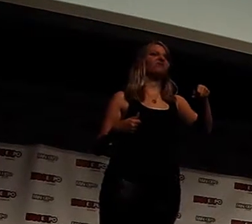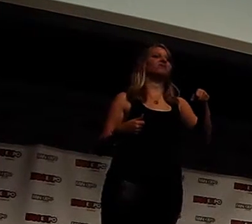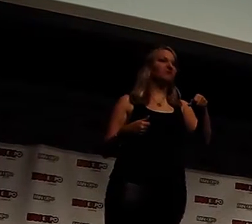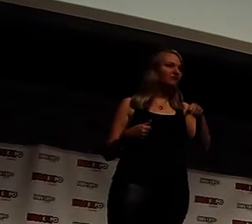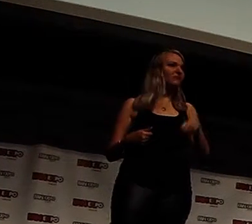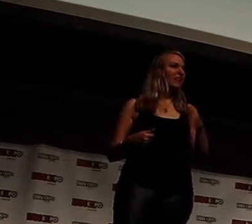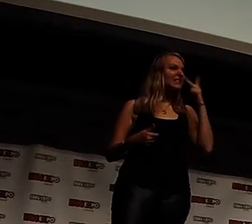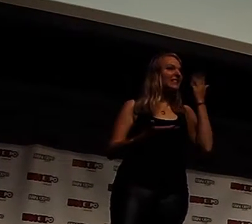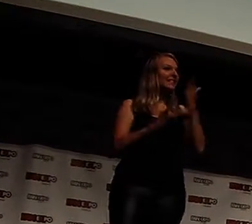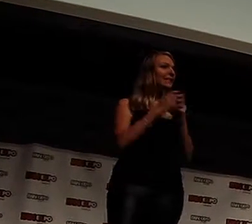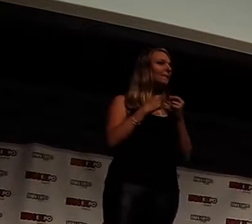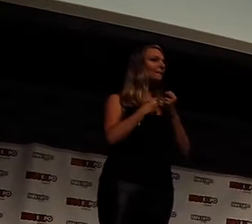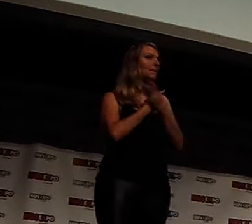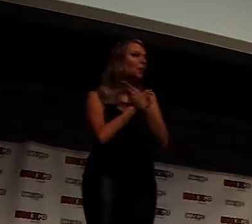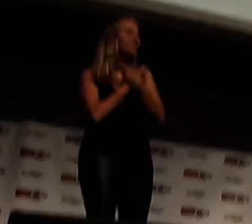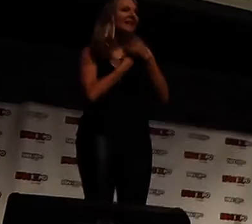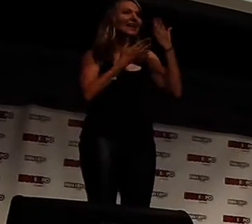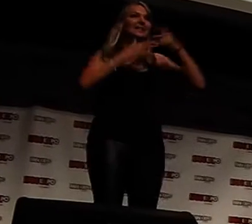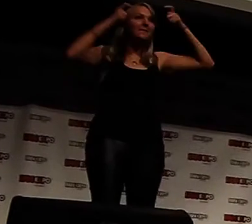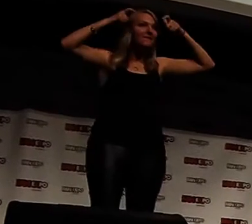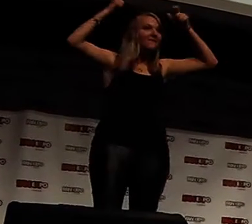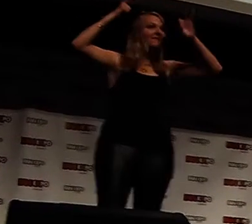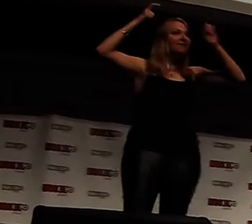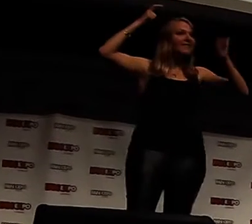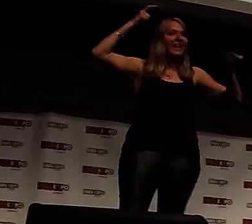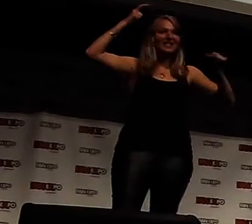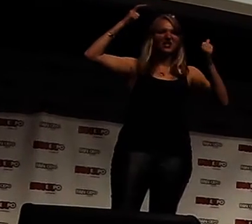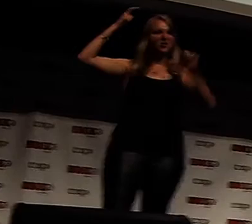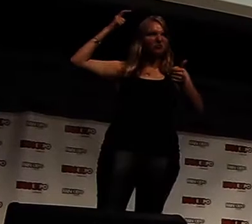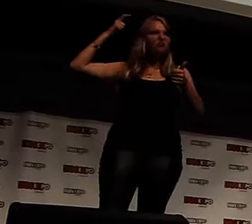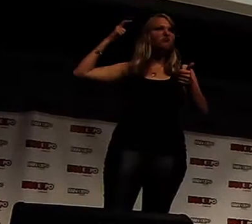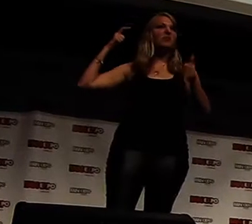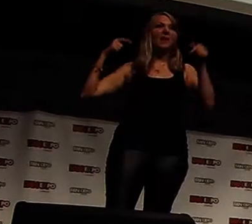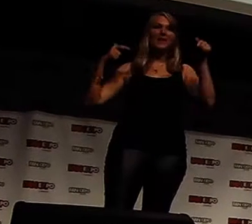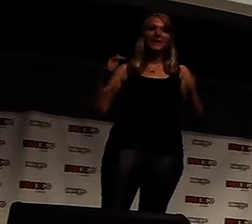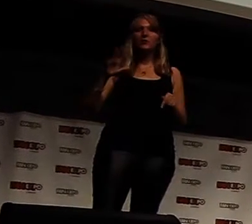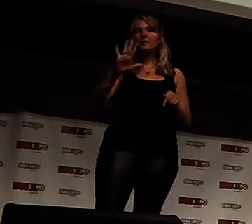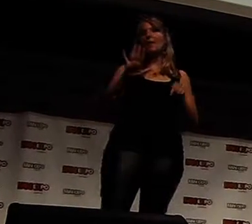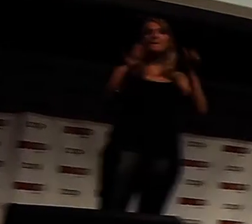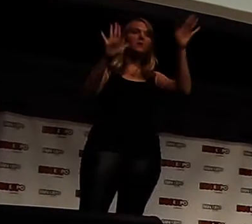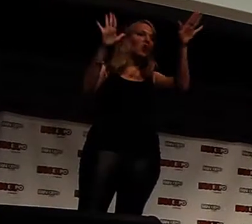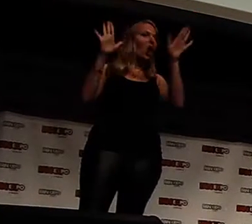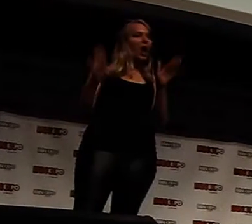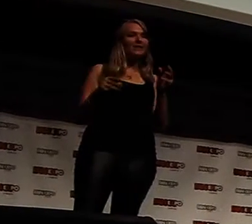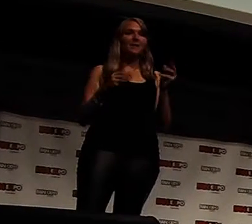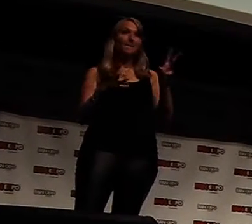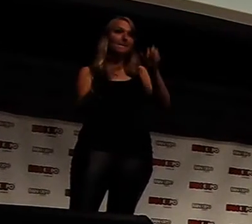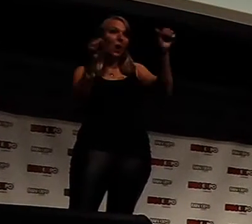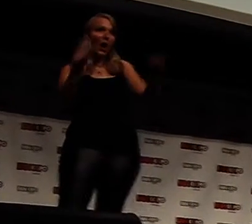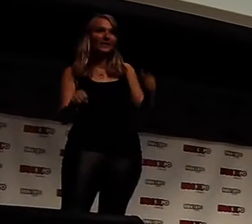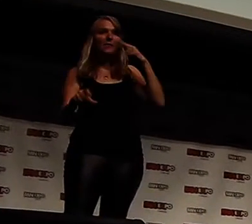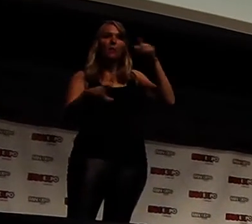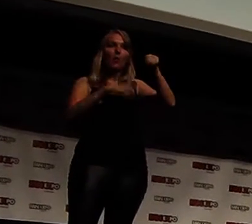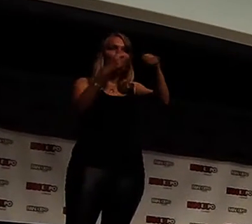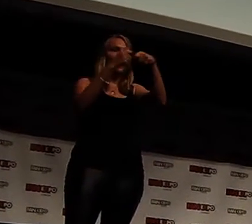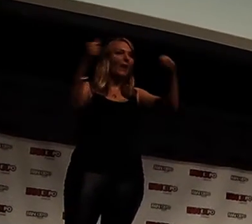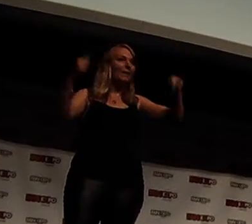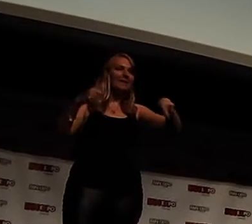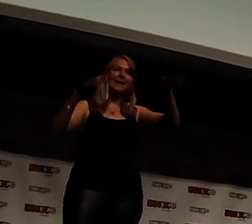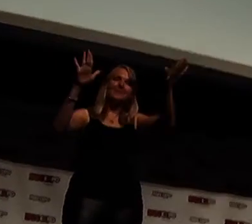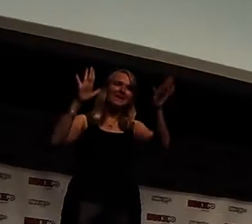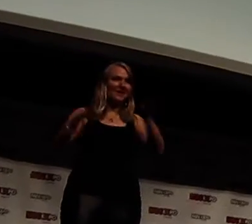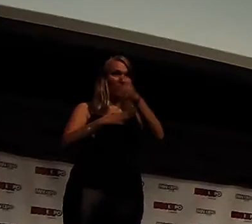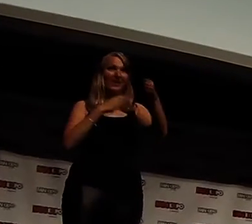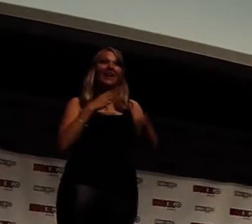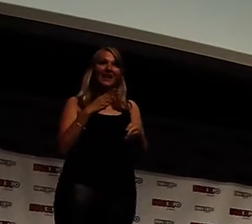See some bow ties, some fences in the crowd. Well, this is going to be basically the most awesome way possible to wrap up this